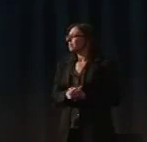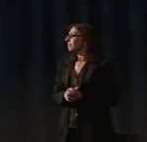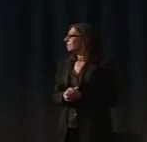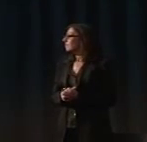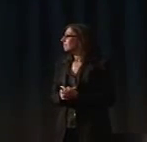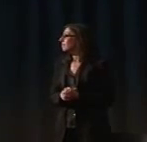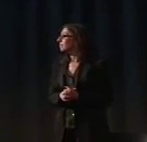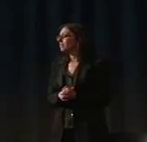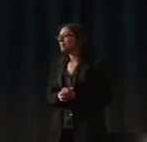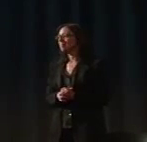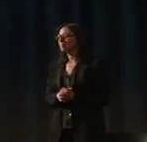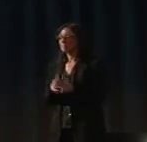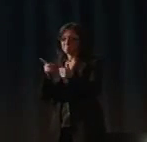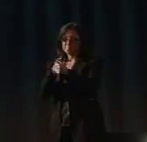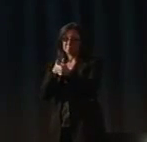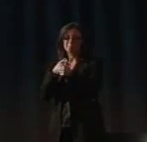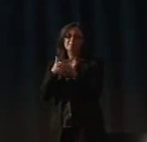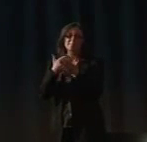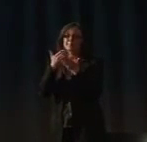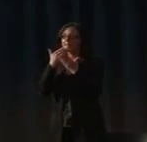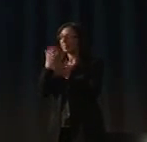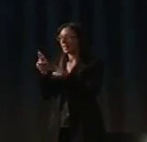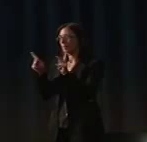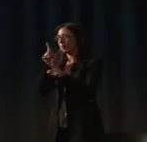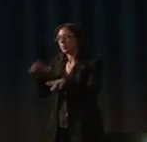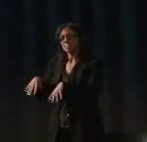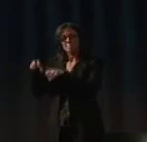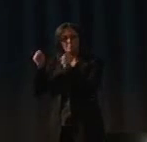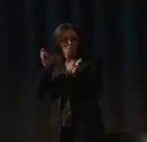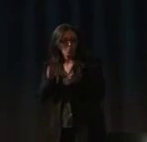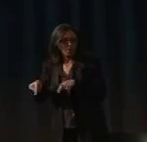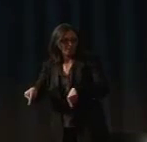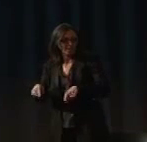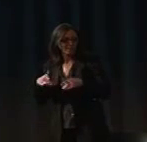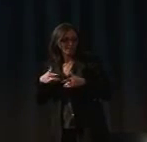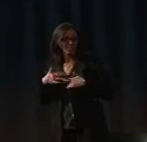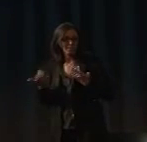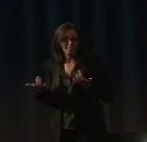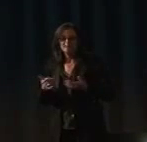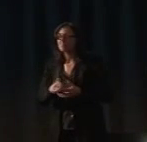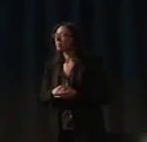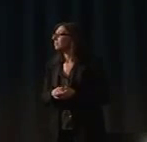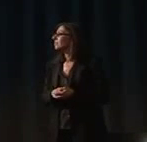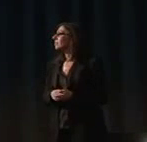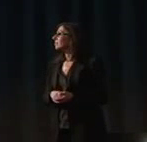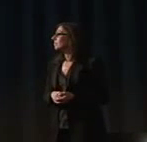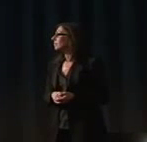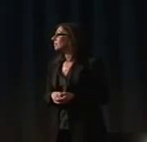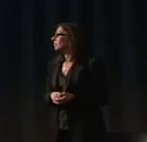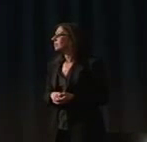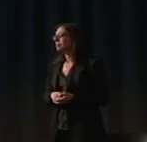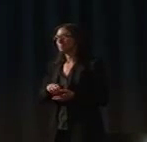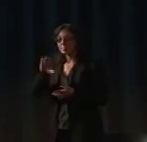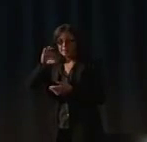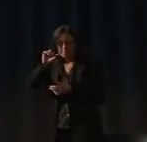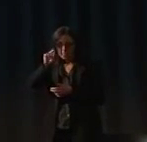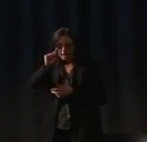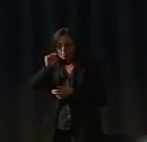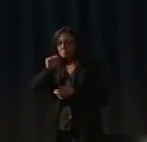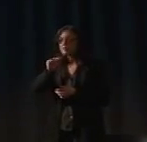thanks, first of all, to the organizer, to Cast, to Caroline.